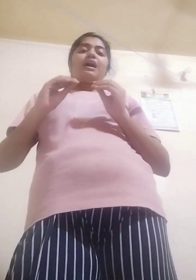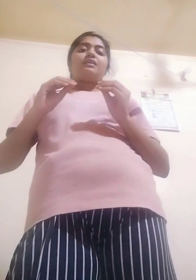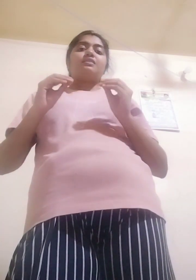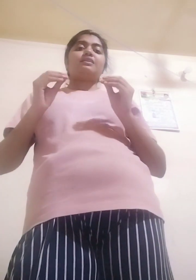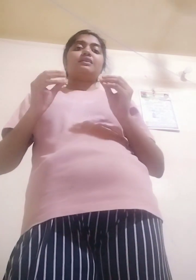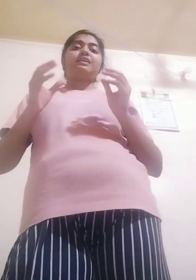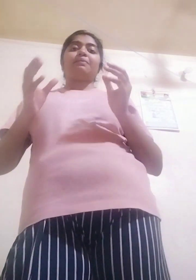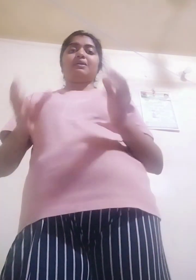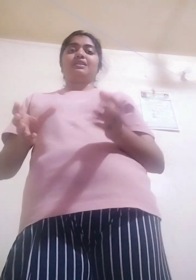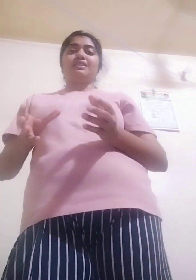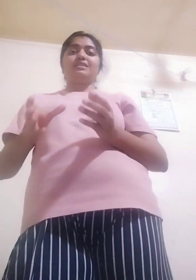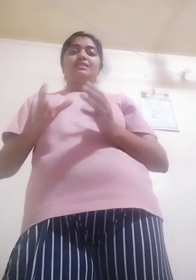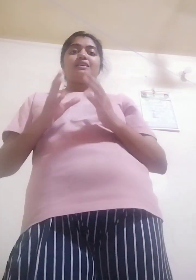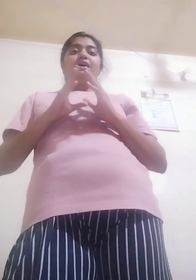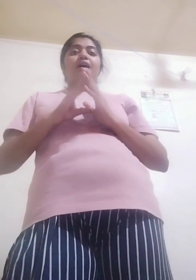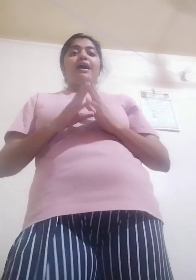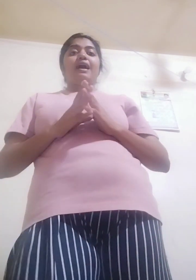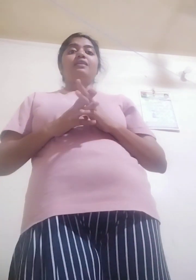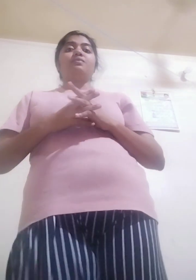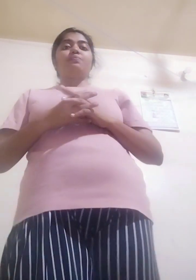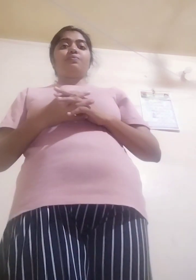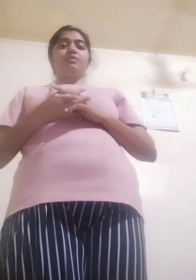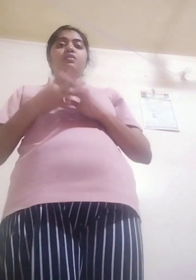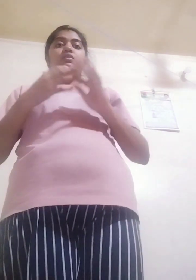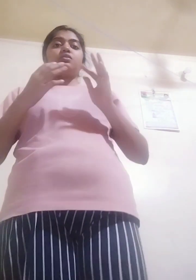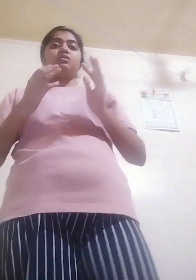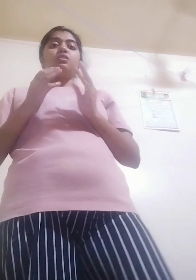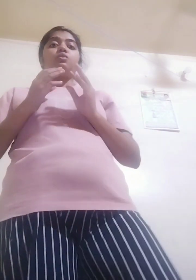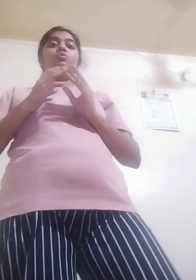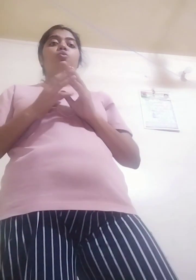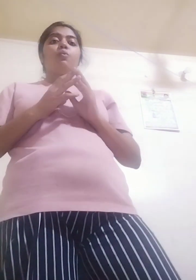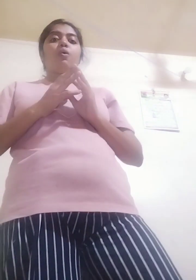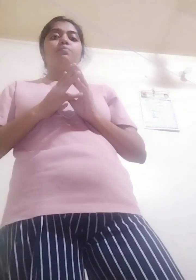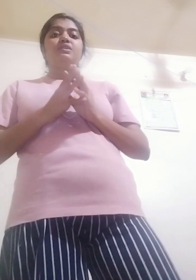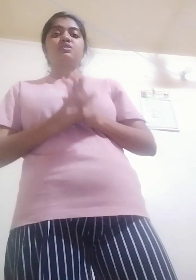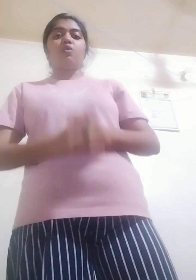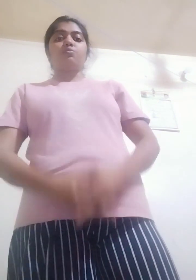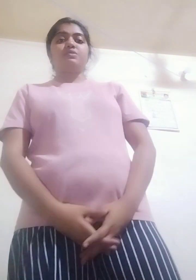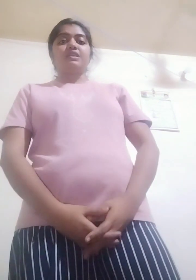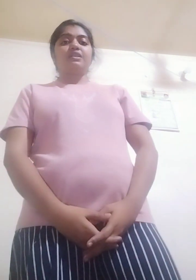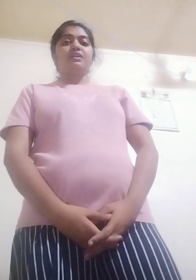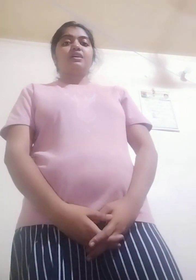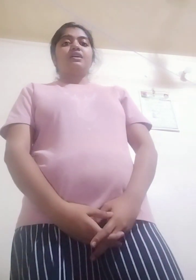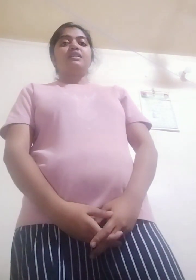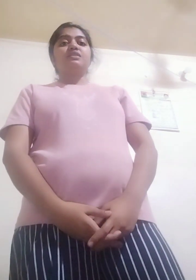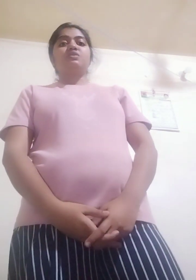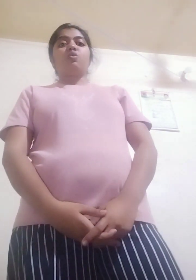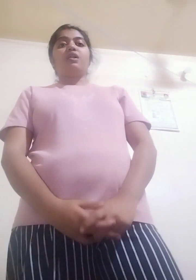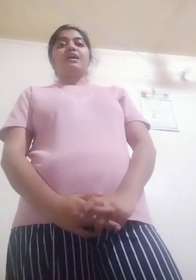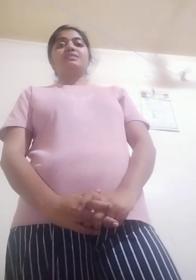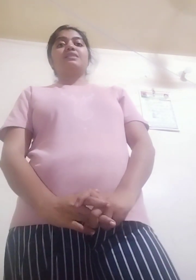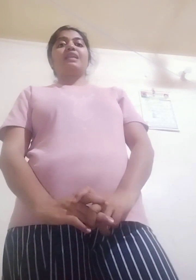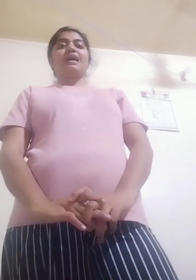the real time entities, and the group of this object is called as the